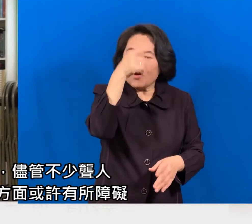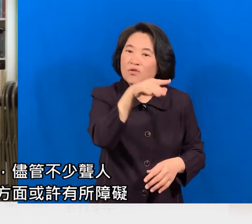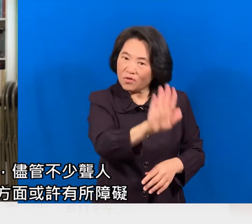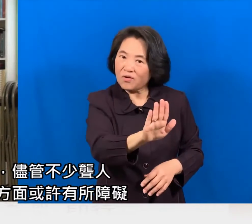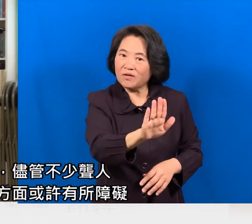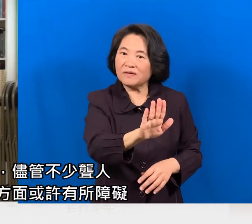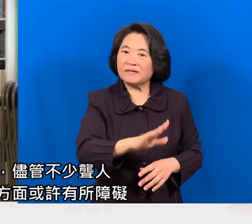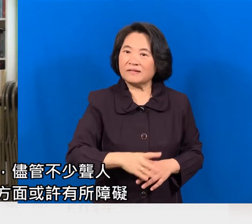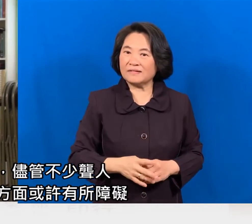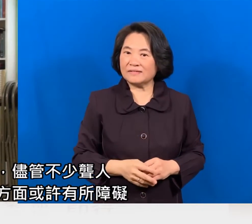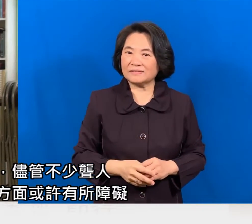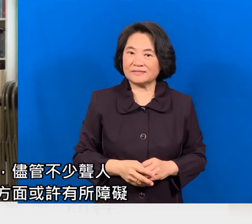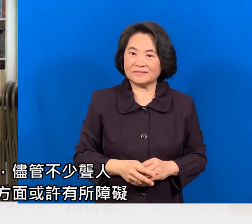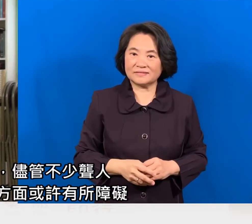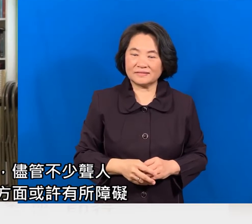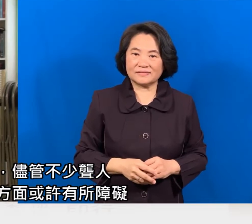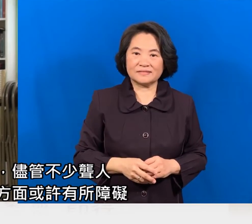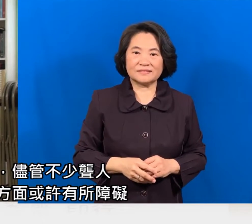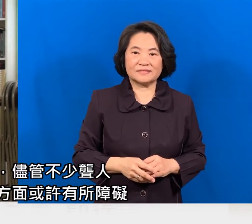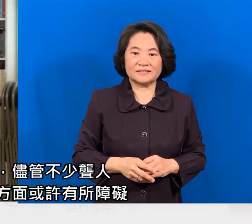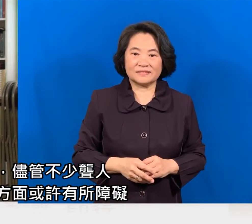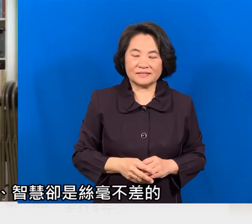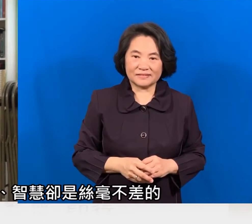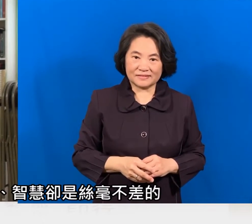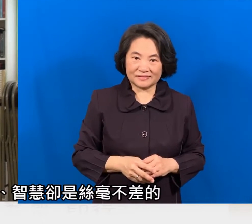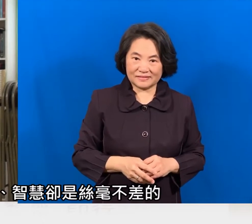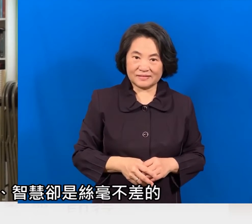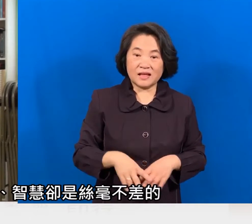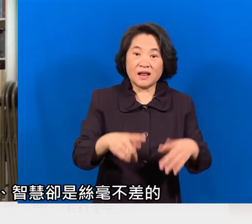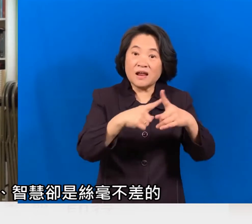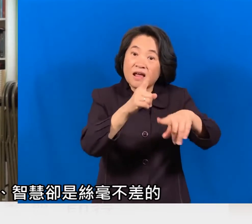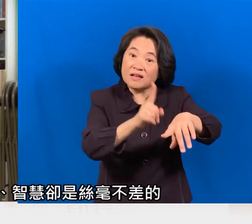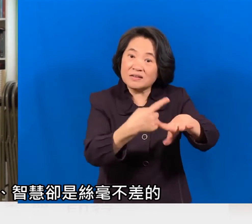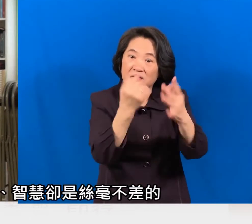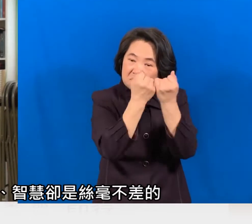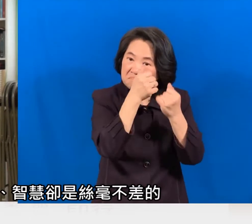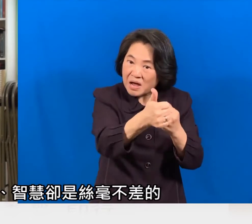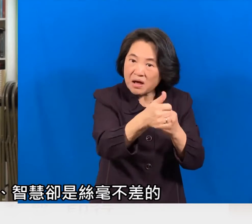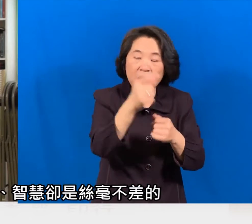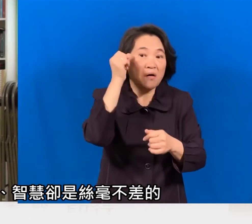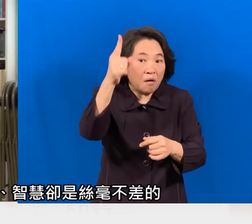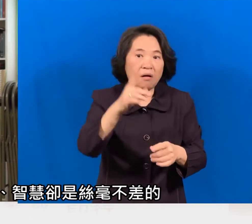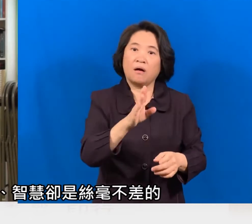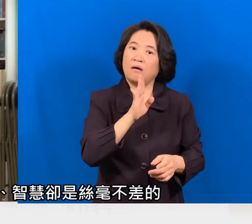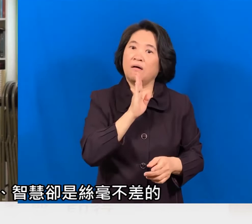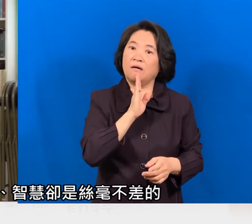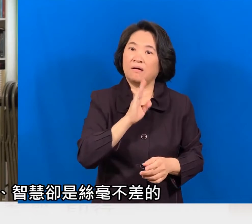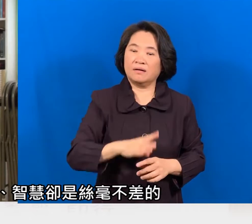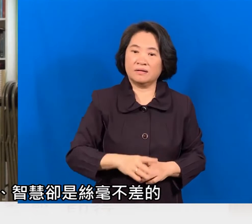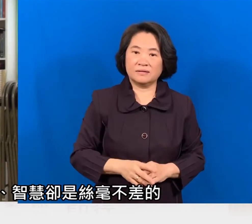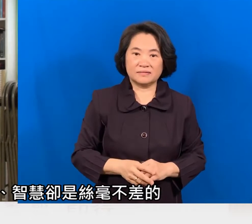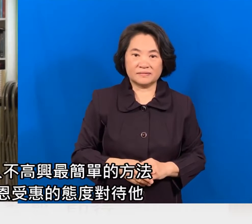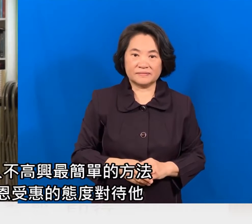be limited in their ability to comprehend spoken language, their character and intelligence are generally not handicapped at